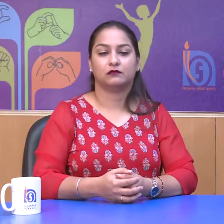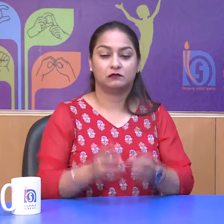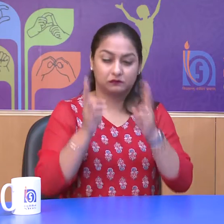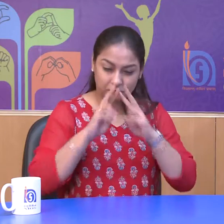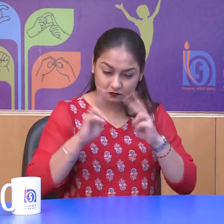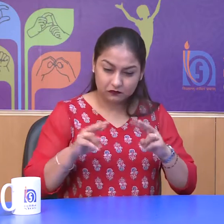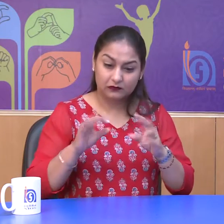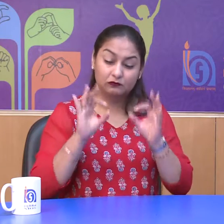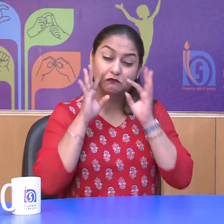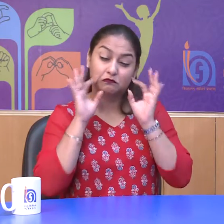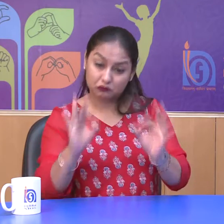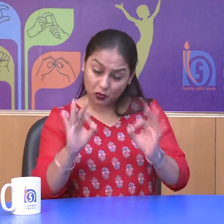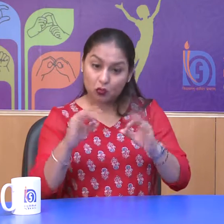explosive composition.